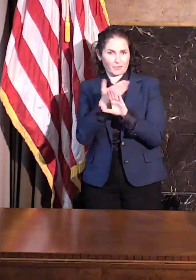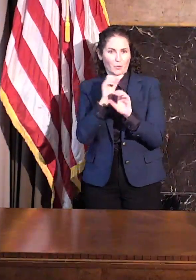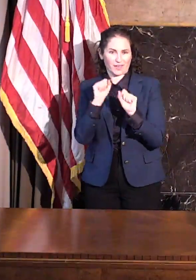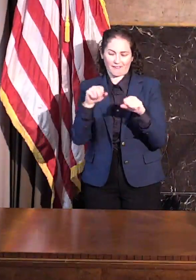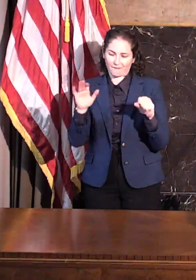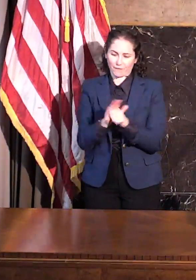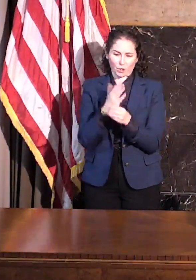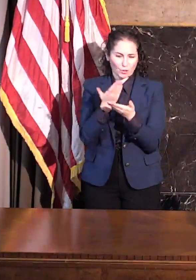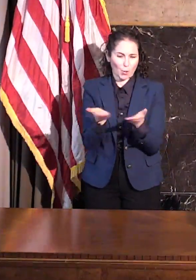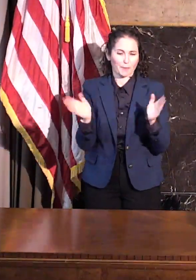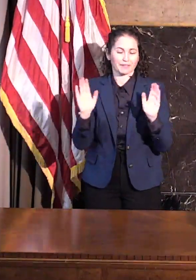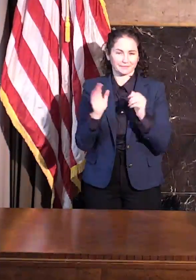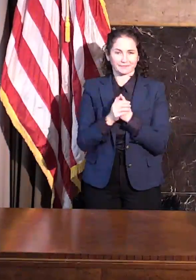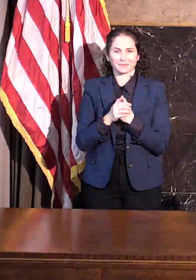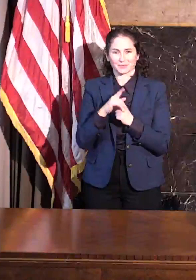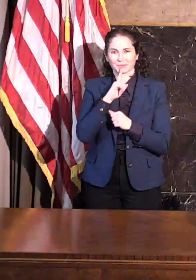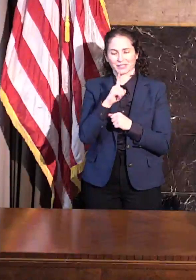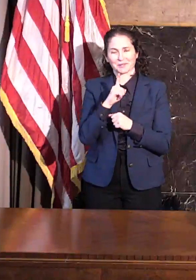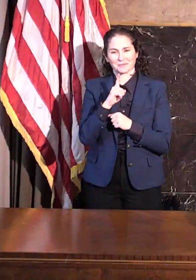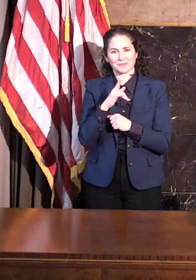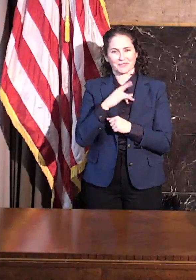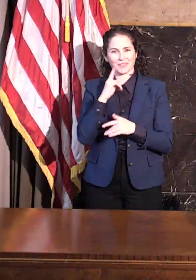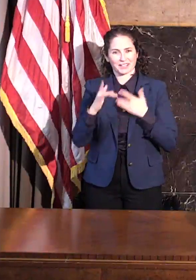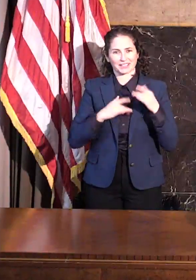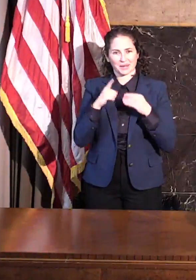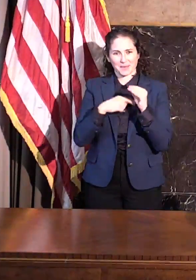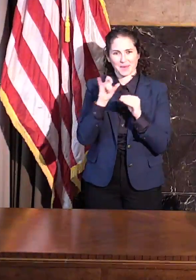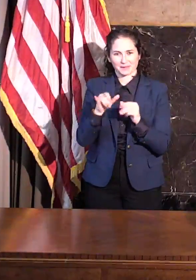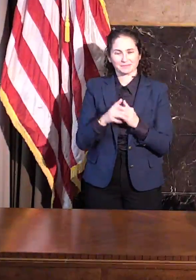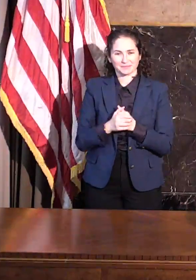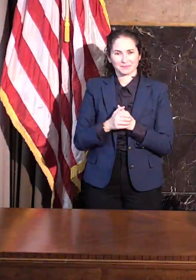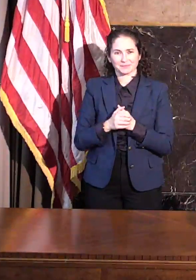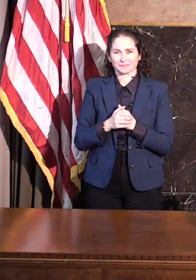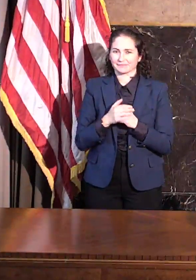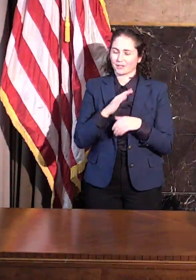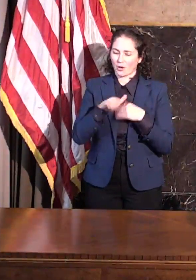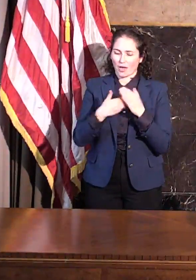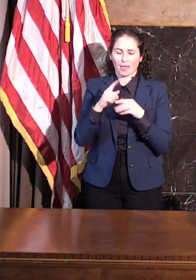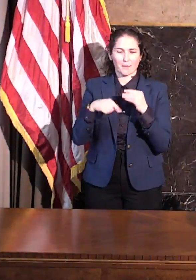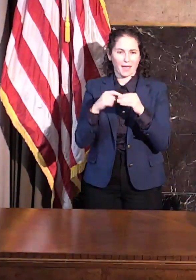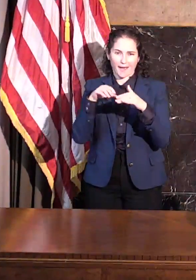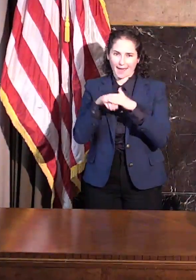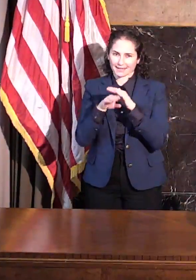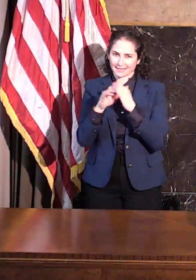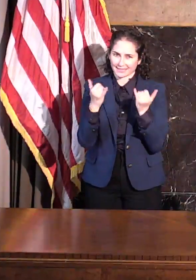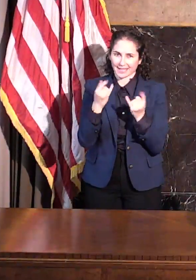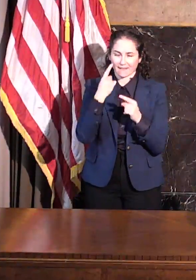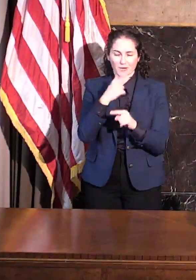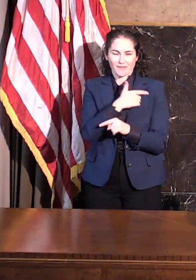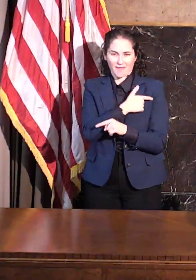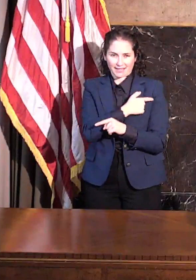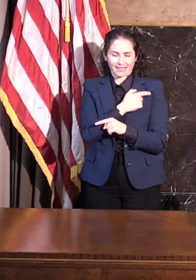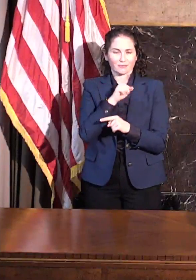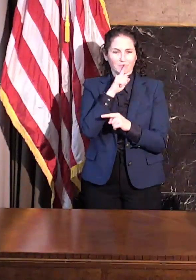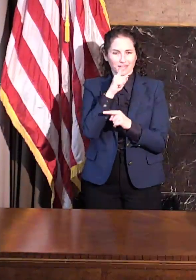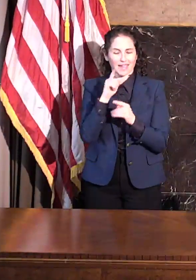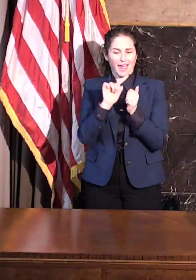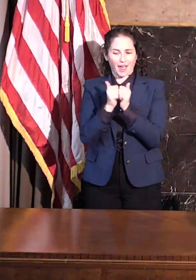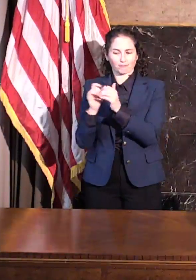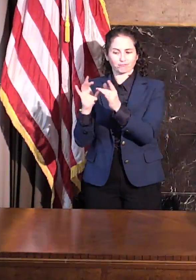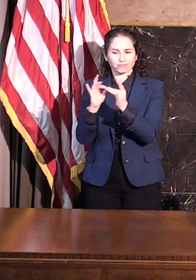hospitalizations. That is really encouraging news. It's even more encouraging now that we're able to expand vaccine eligibility even further,